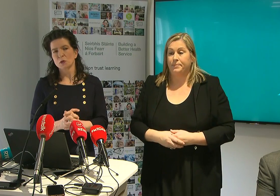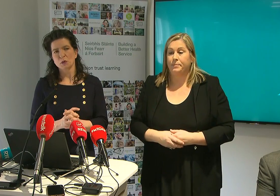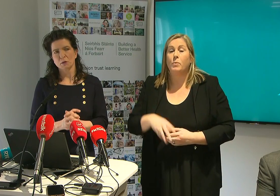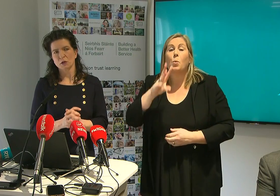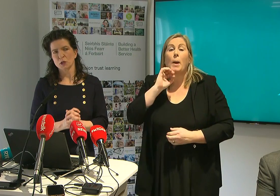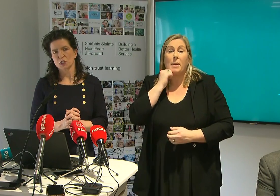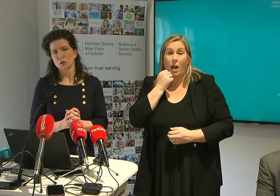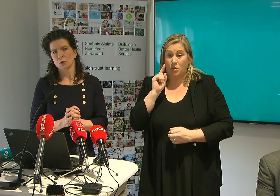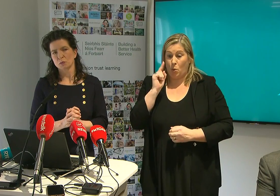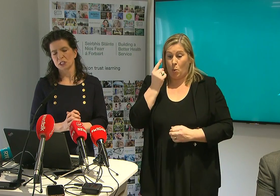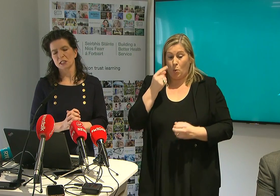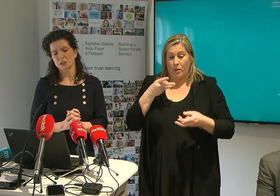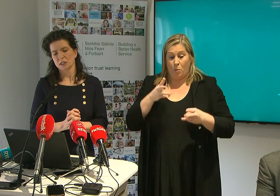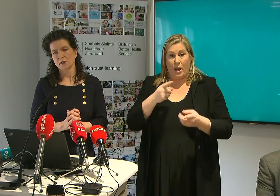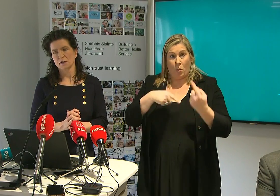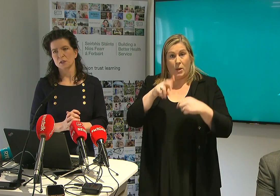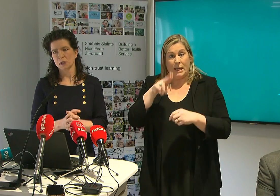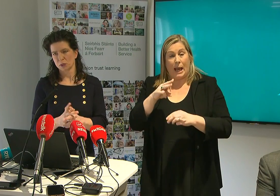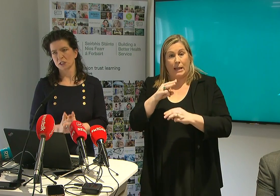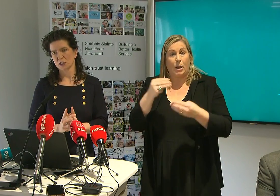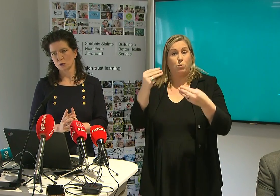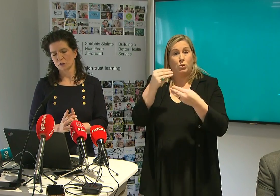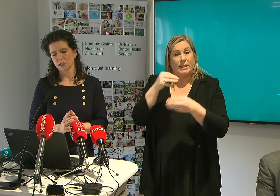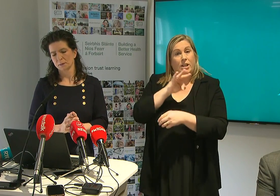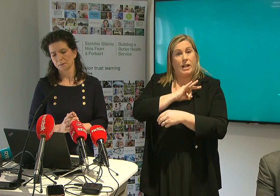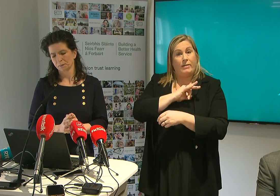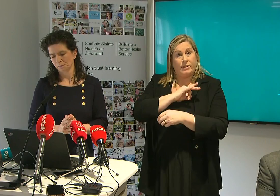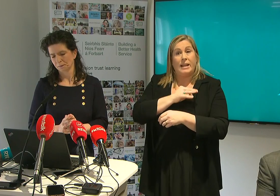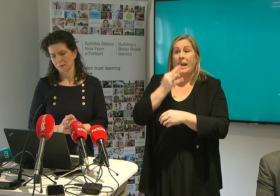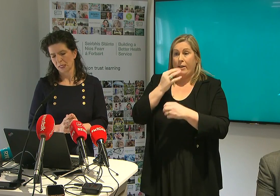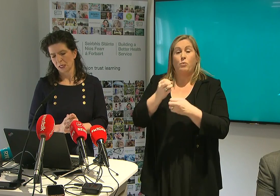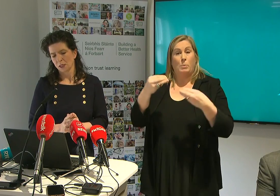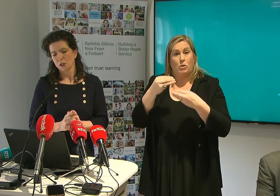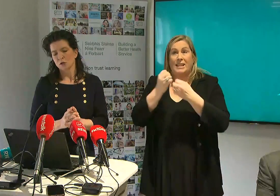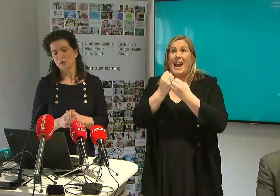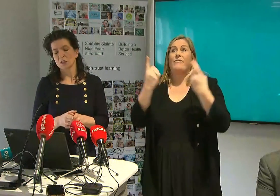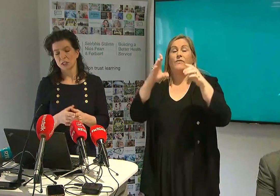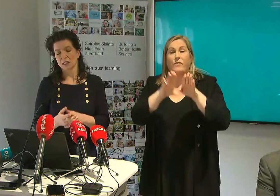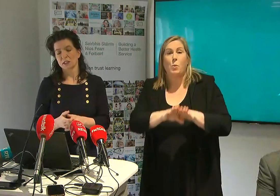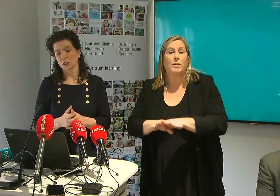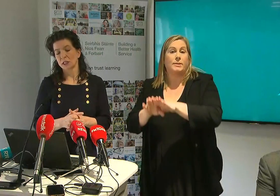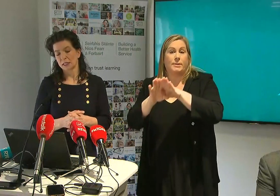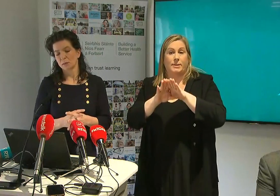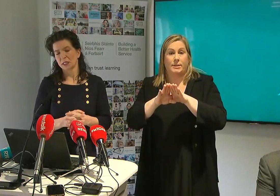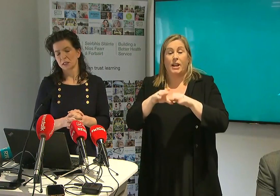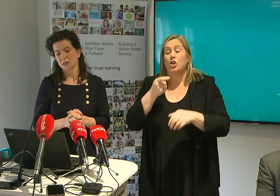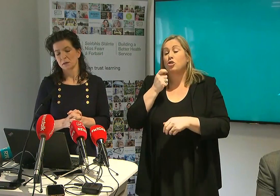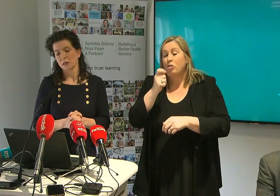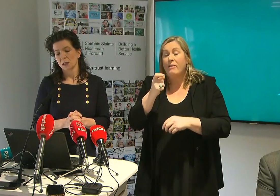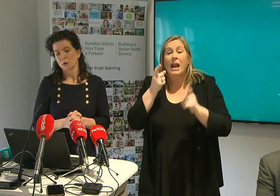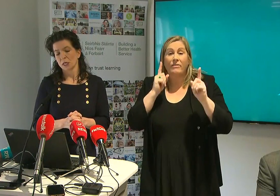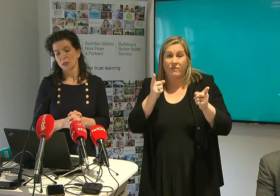Because the only way we're going to protect ourselves is by protecting all of us. Travel advice is currently in